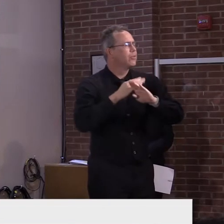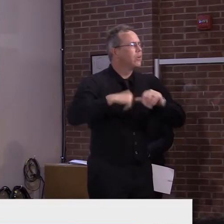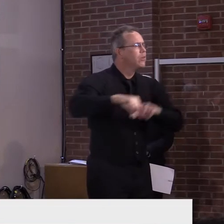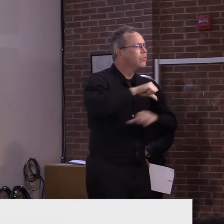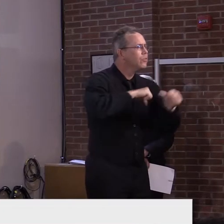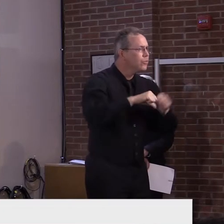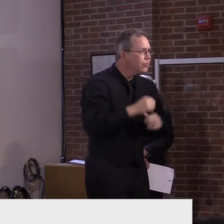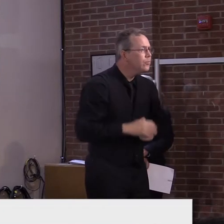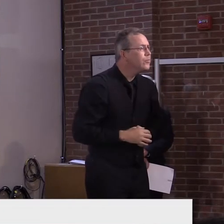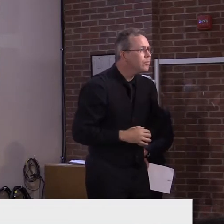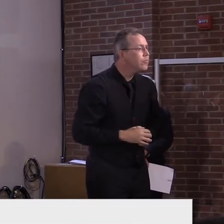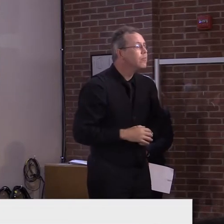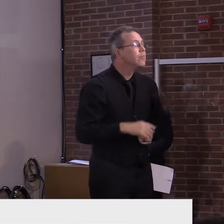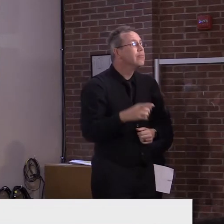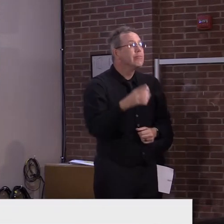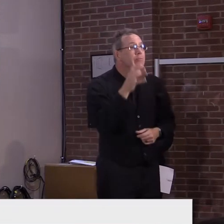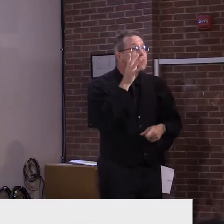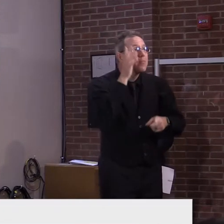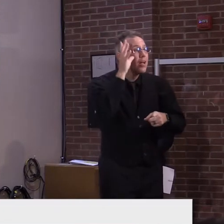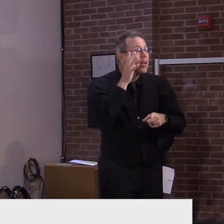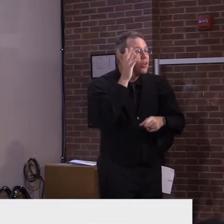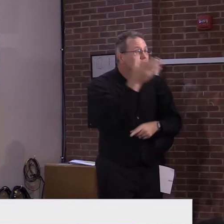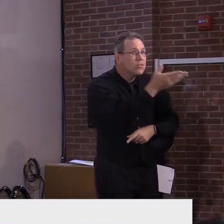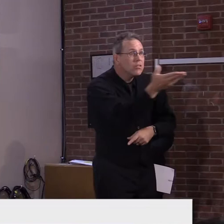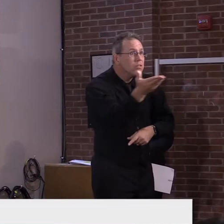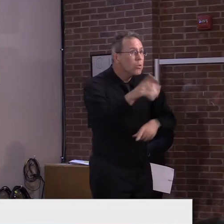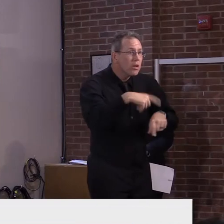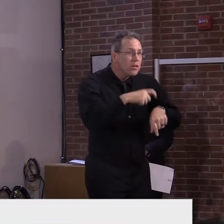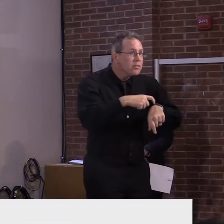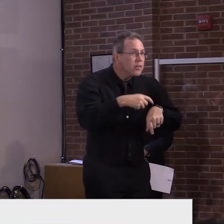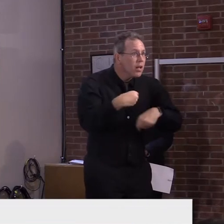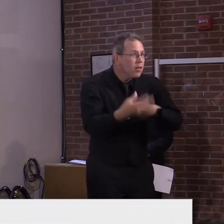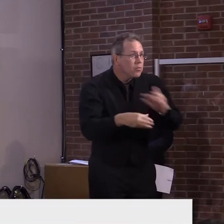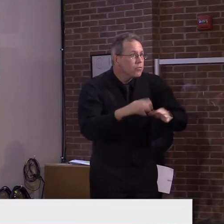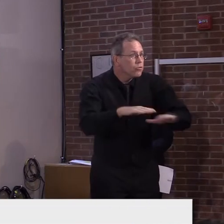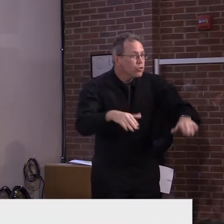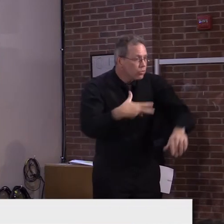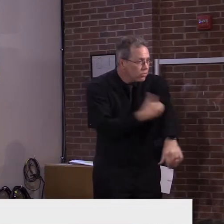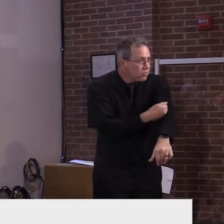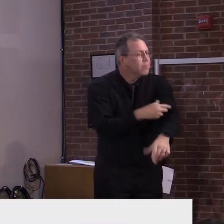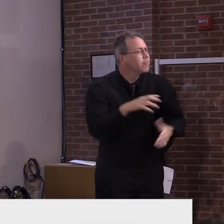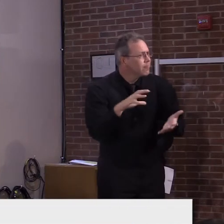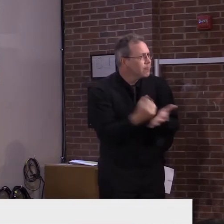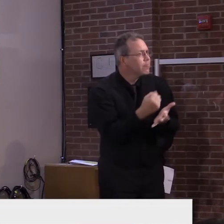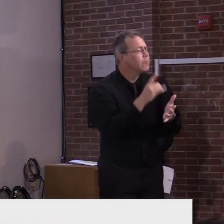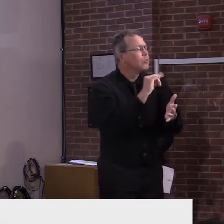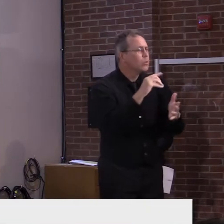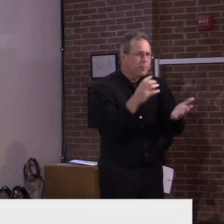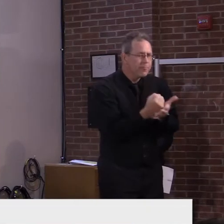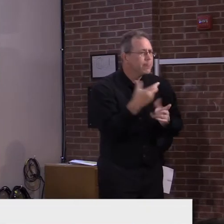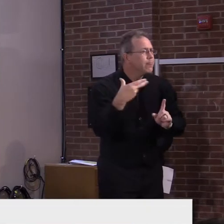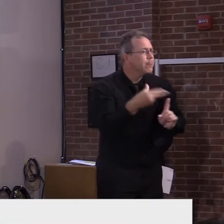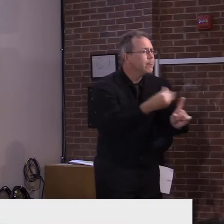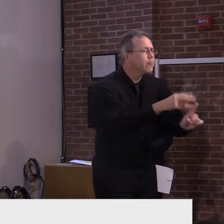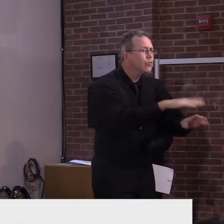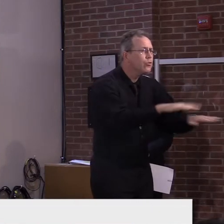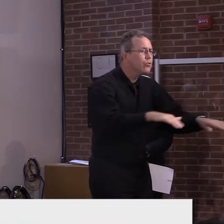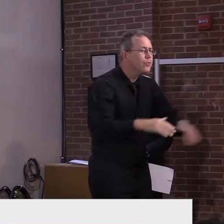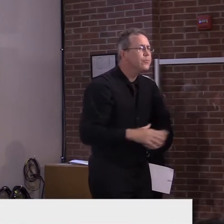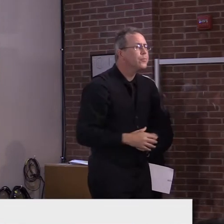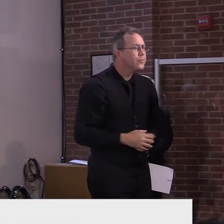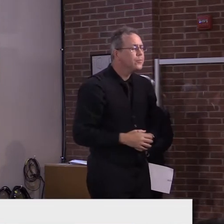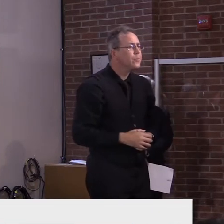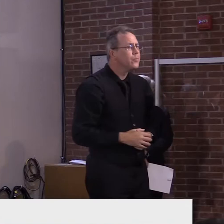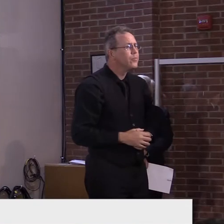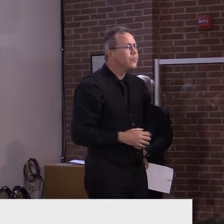up when it's time. Next, I want to spend a few minutes putting Vermont's current situation